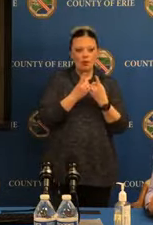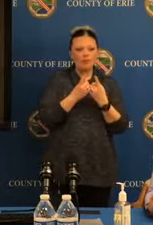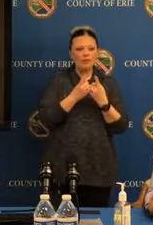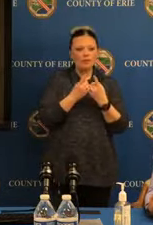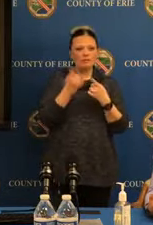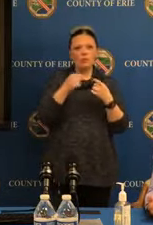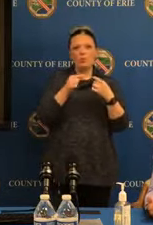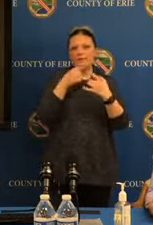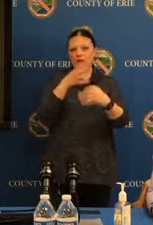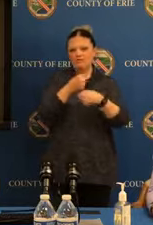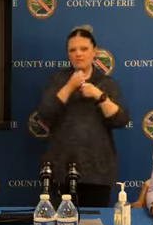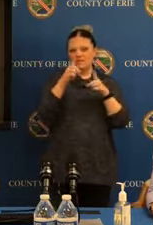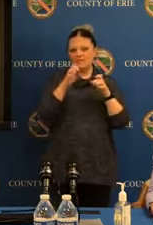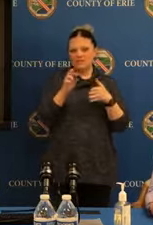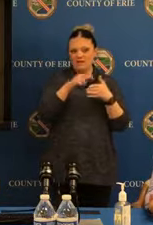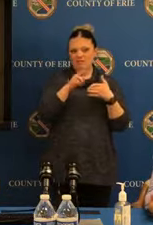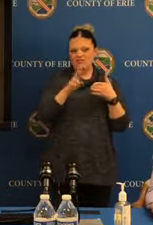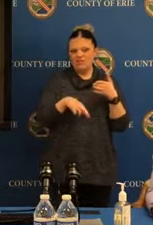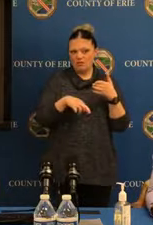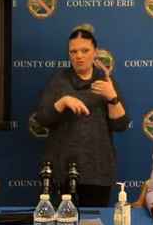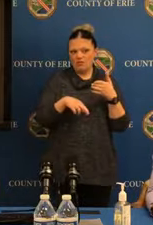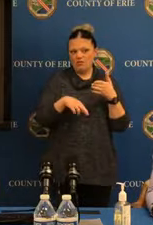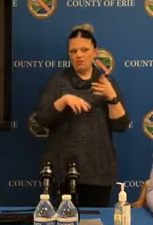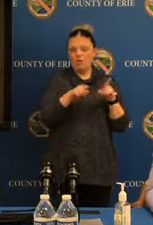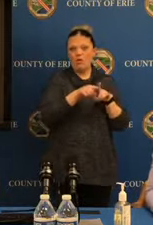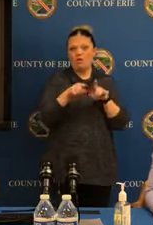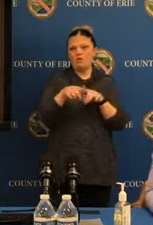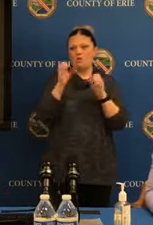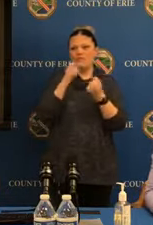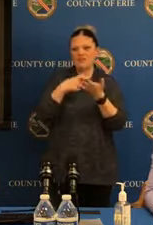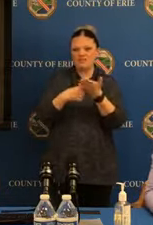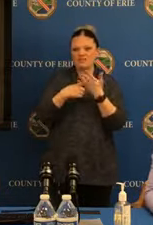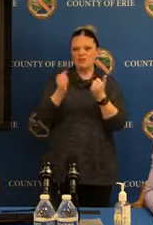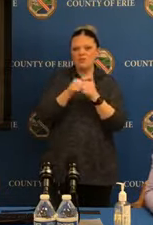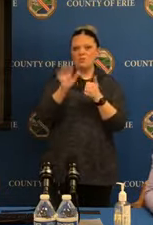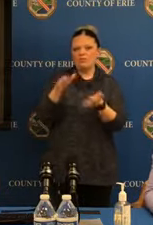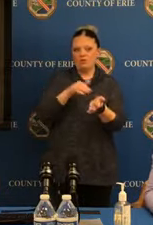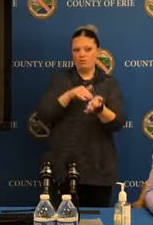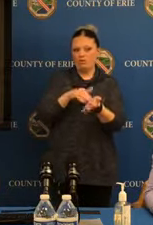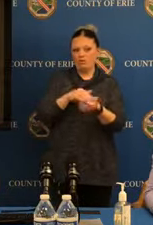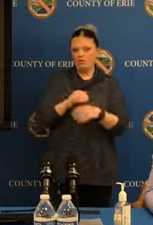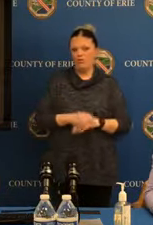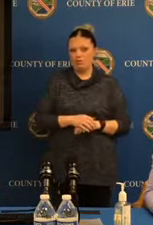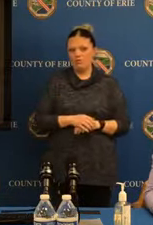they receive their test result. And there's something that also they can discuss with their health care provider.